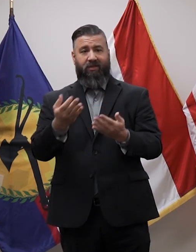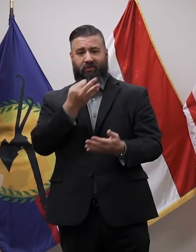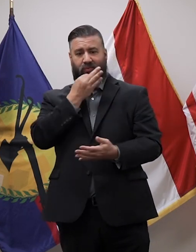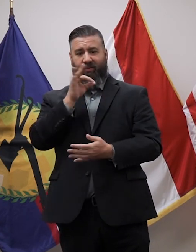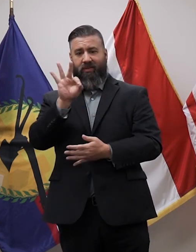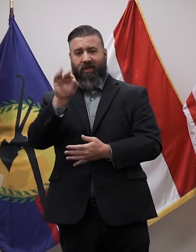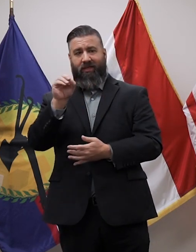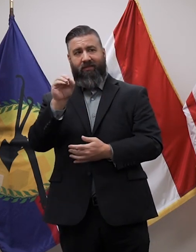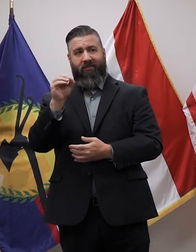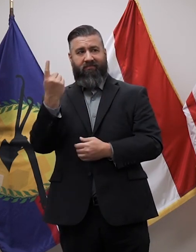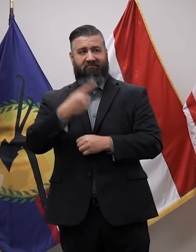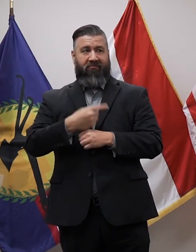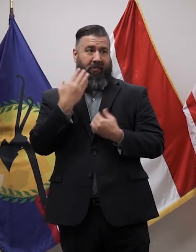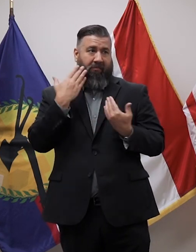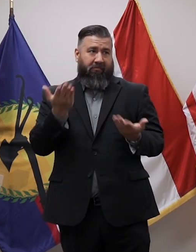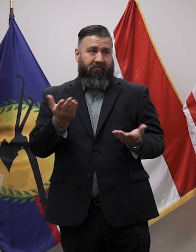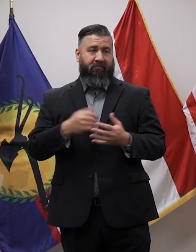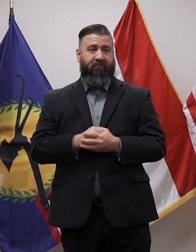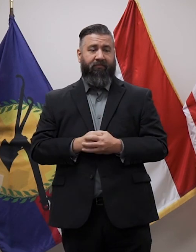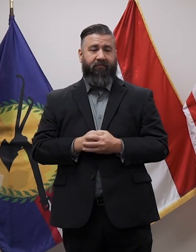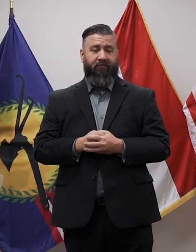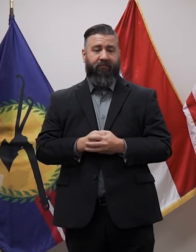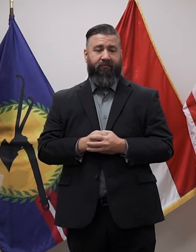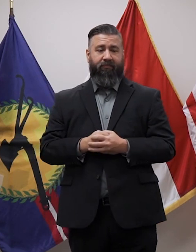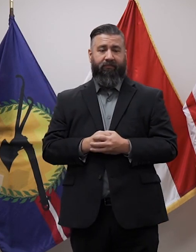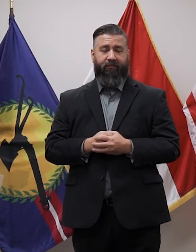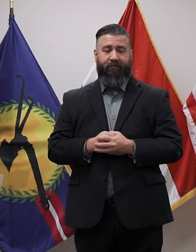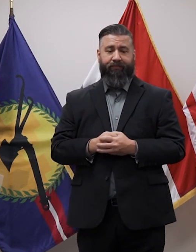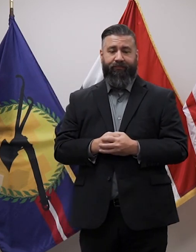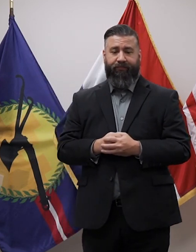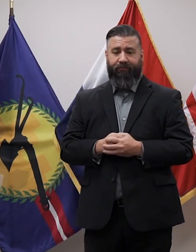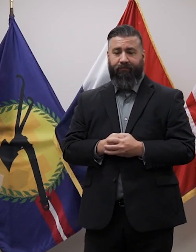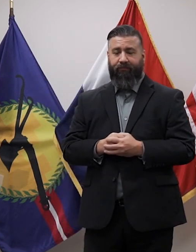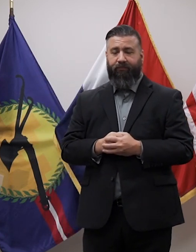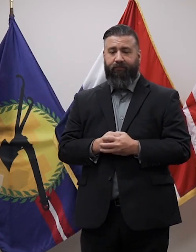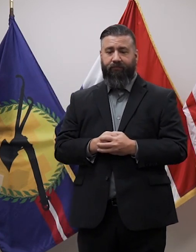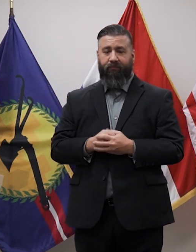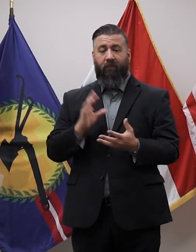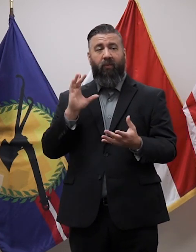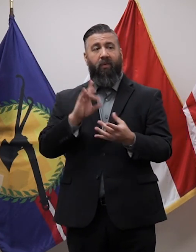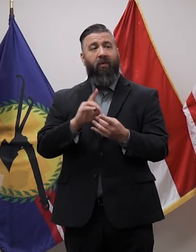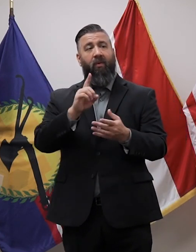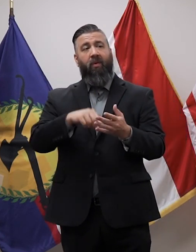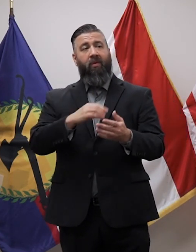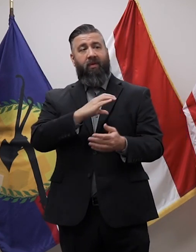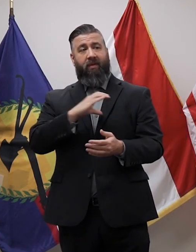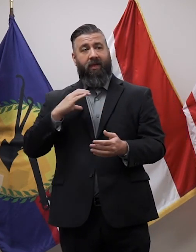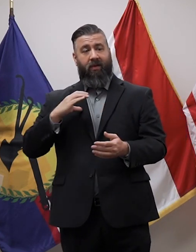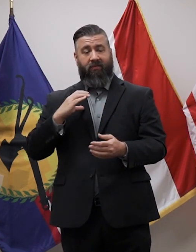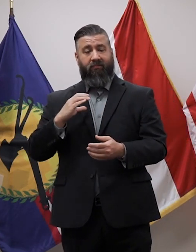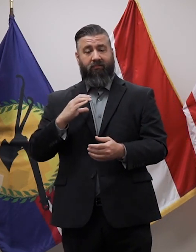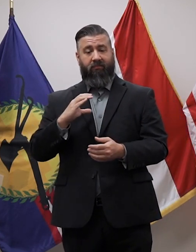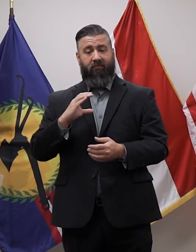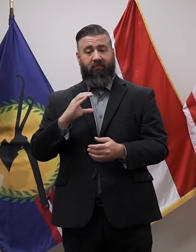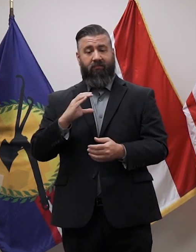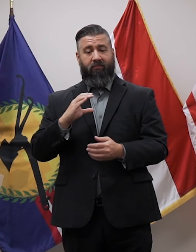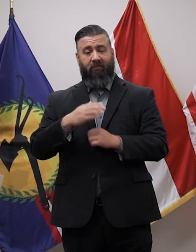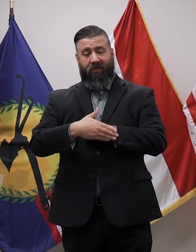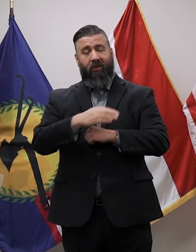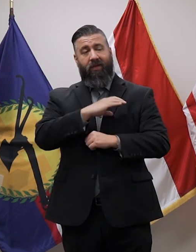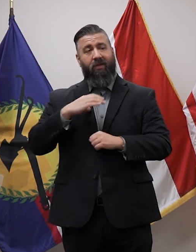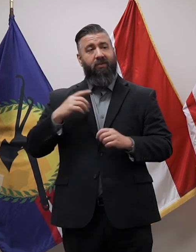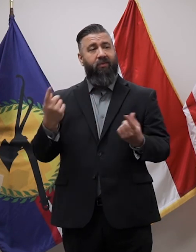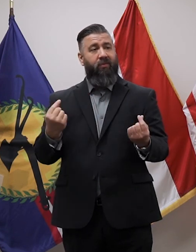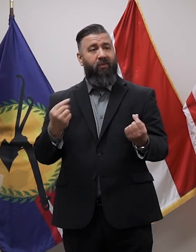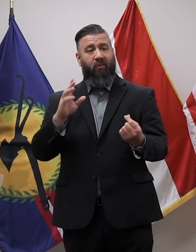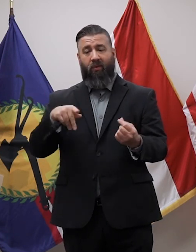know. As far as what will the county council do and what will the public ask for,